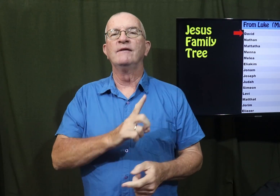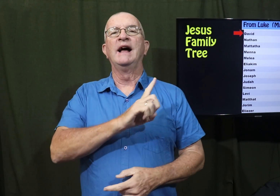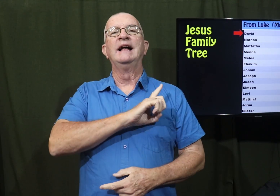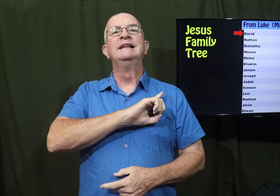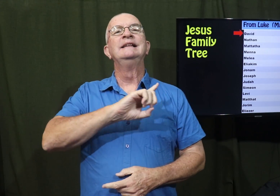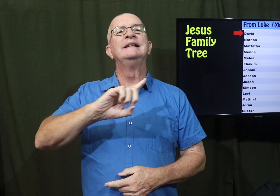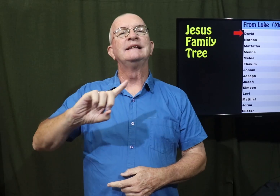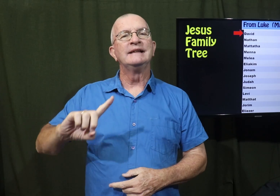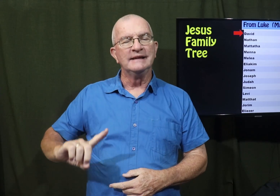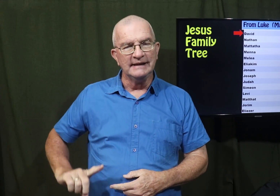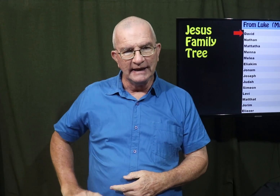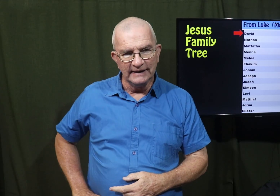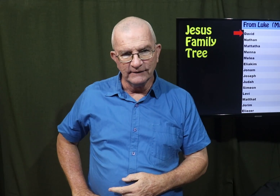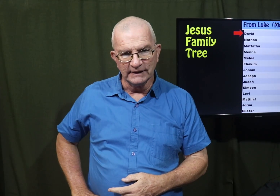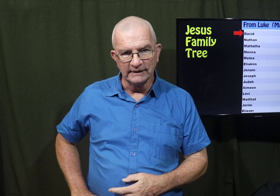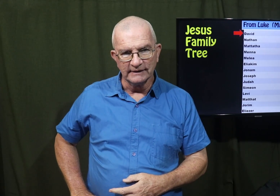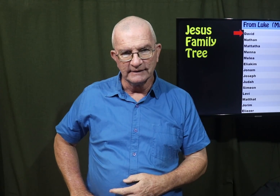Then we have David.